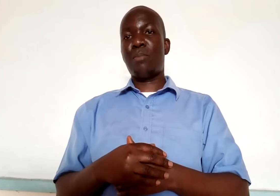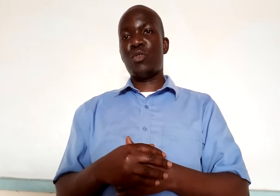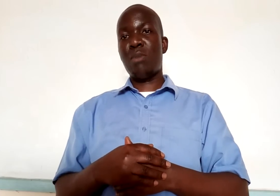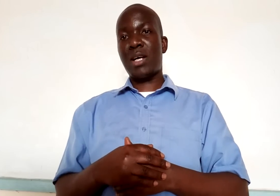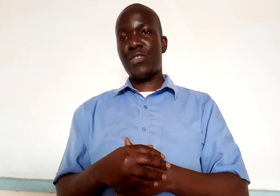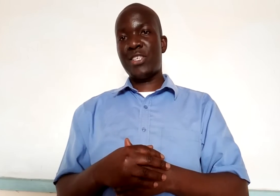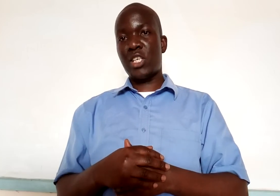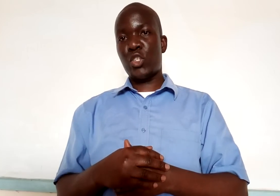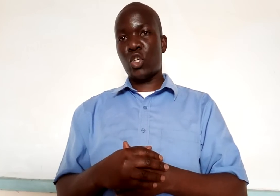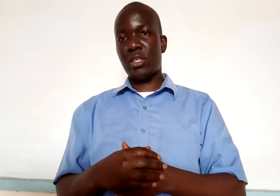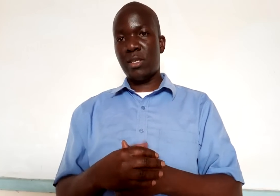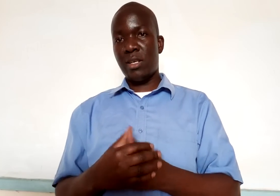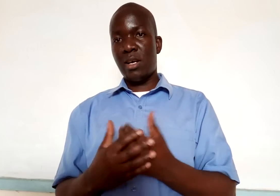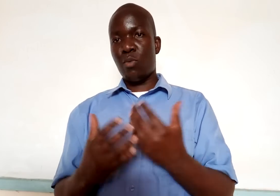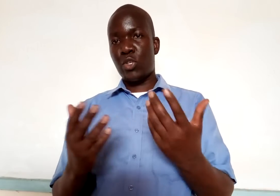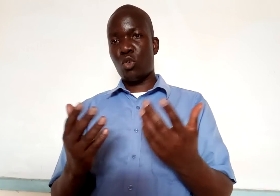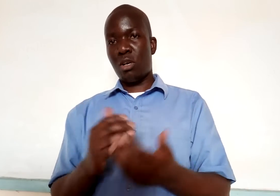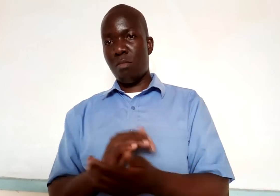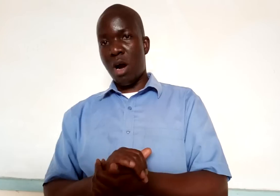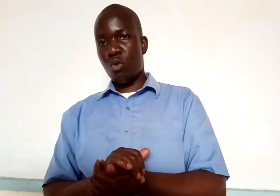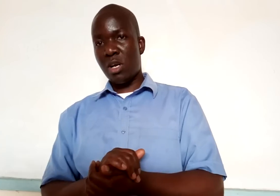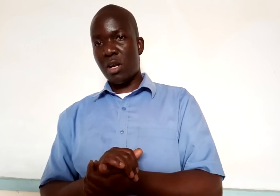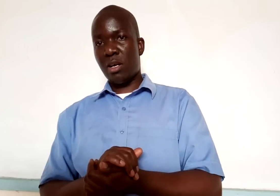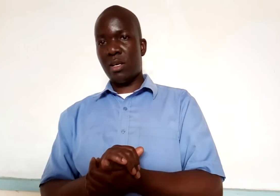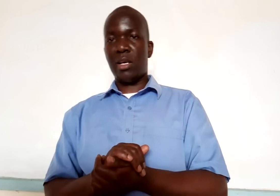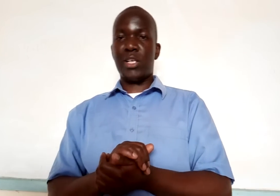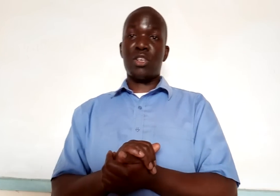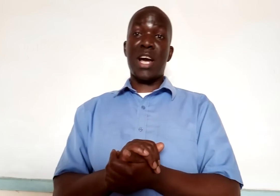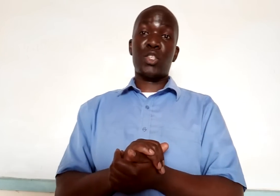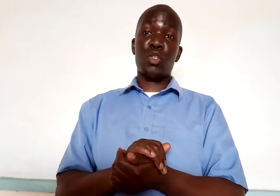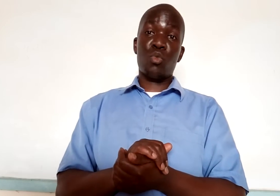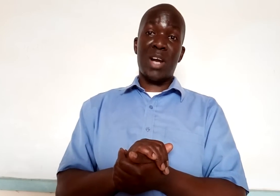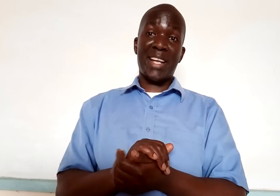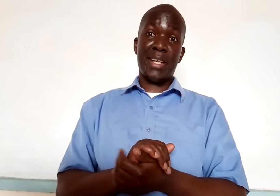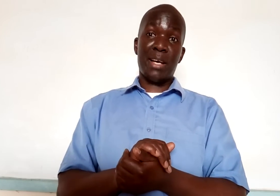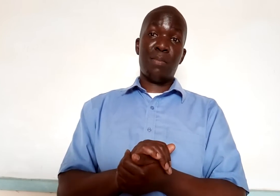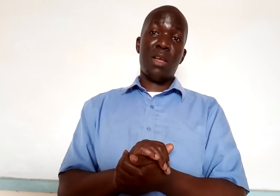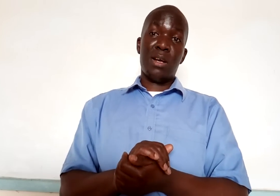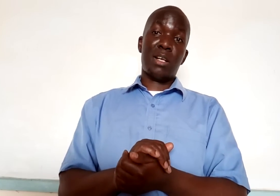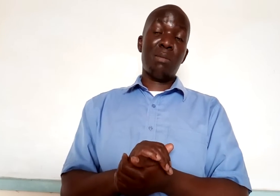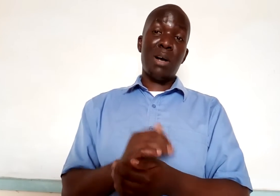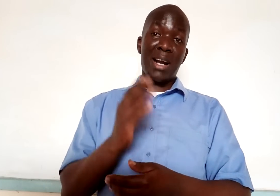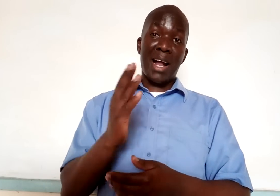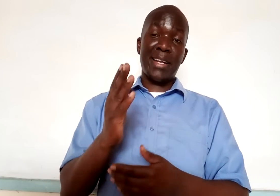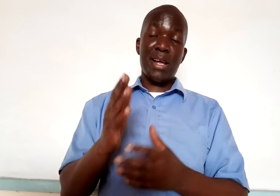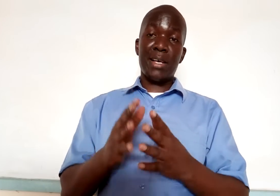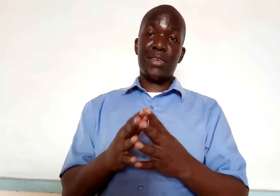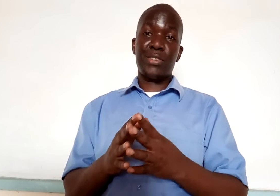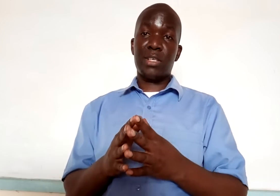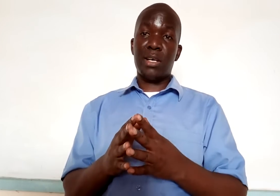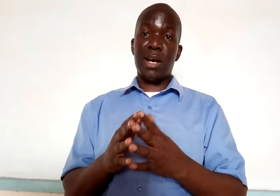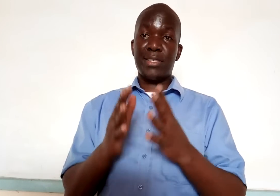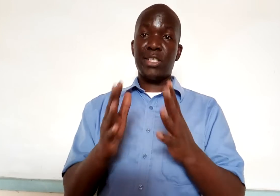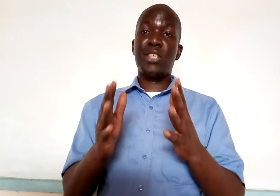you back to this session, which is all about introduction to calendar. Remember, a calendar is a system